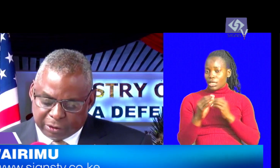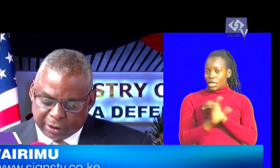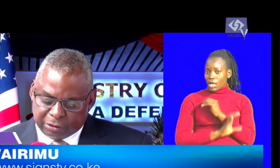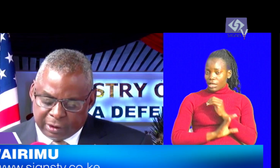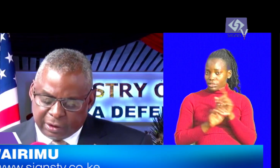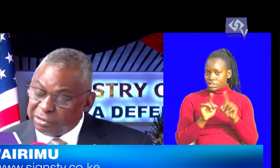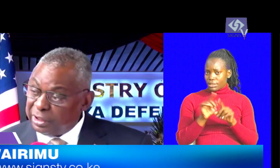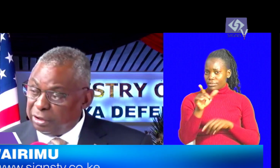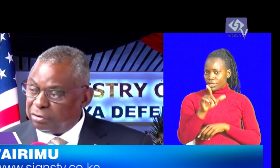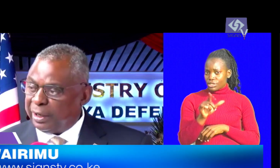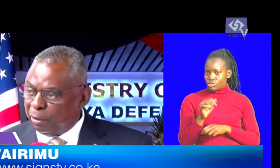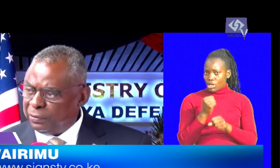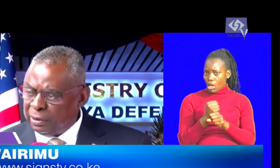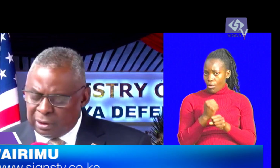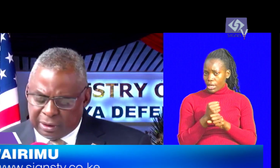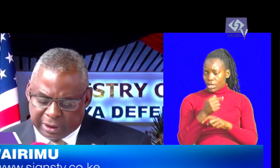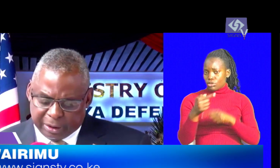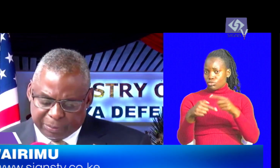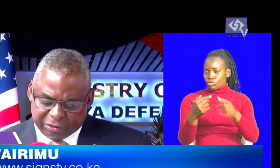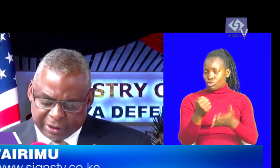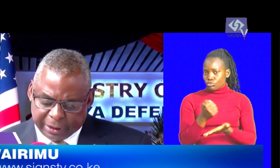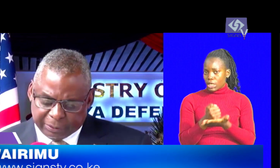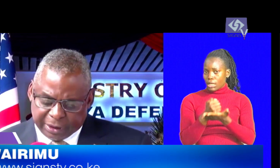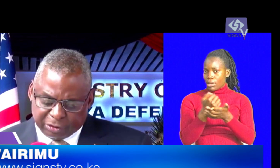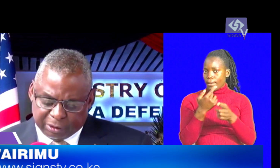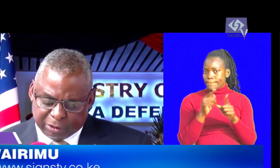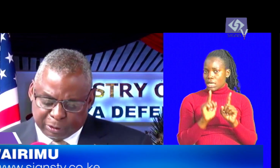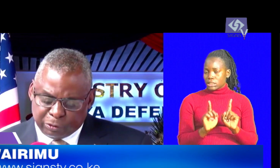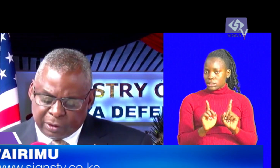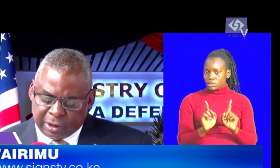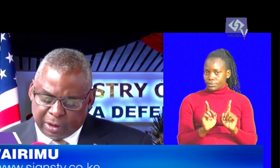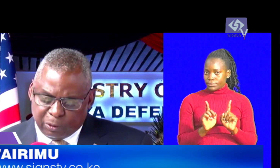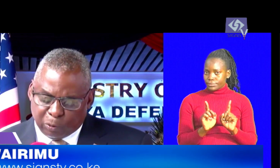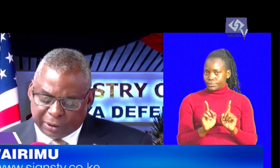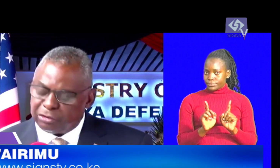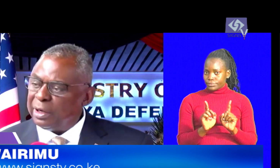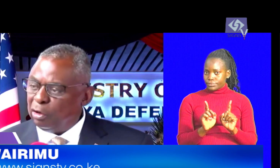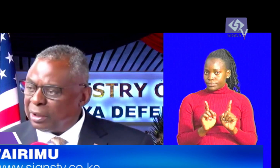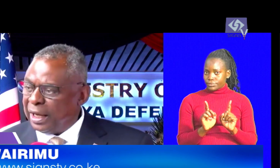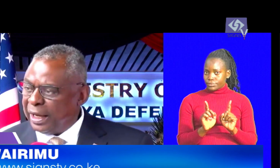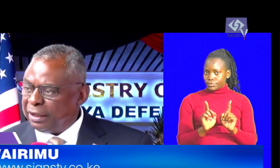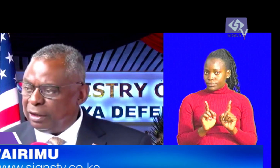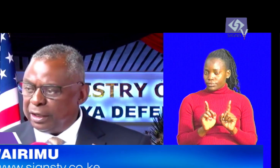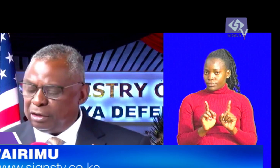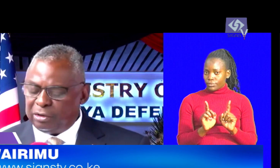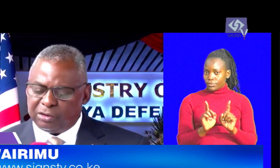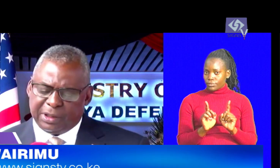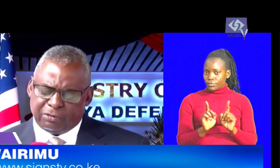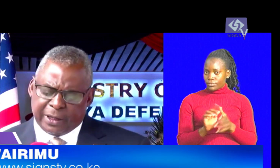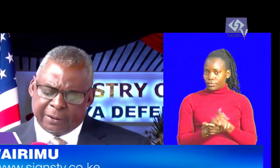to continue to help, but in terms of what that's going to look like is yet to be defined.